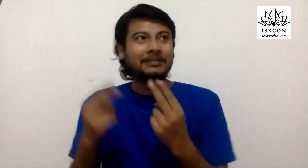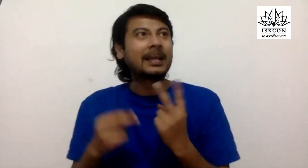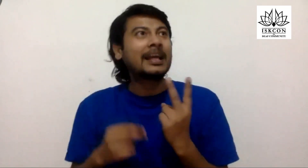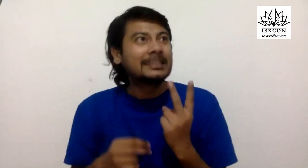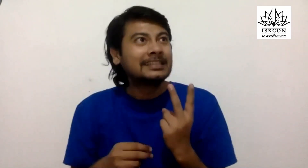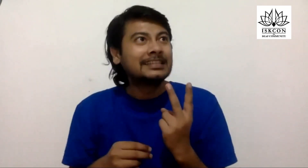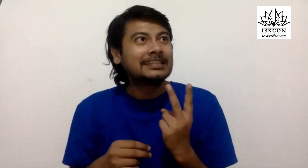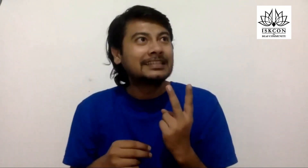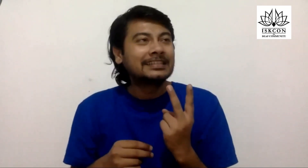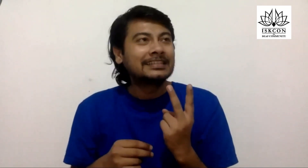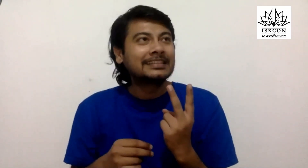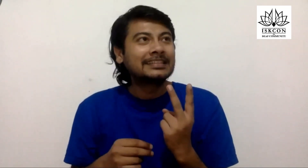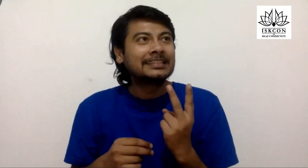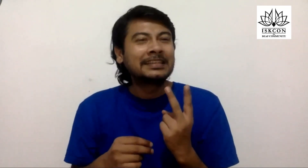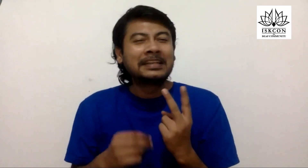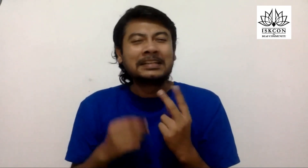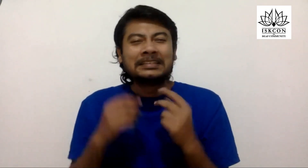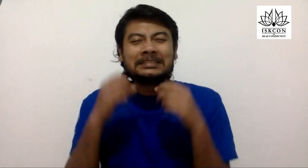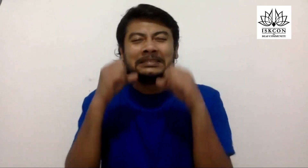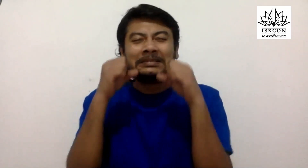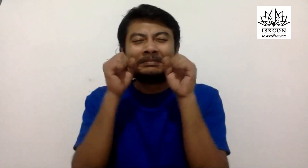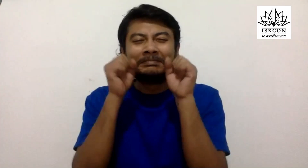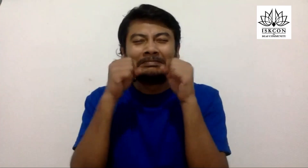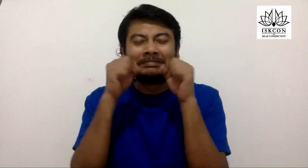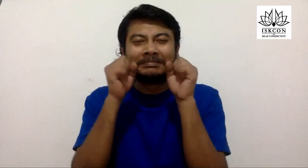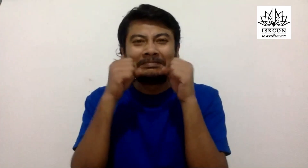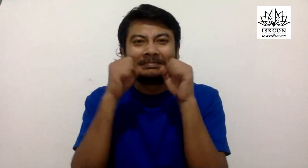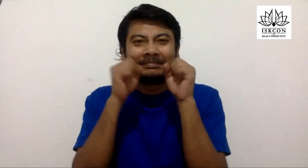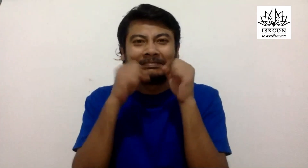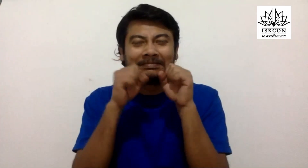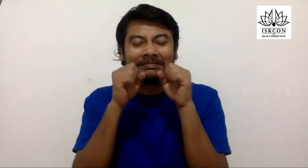he is crying and rubbing his eyes again and again.